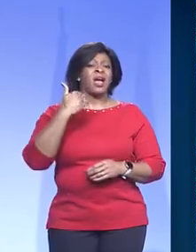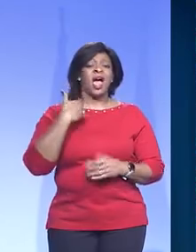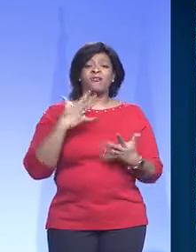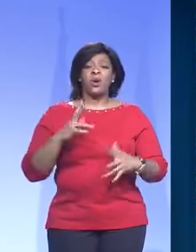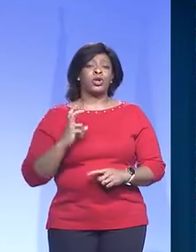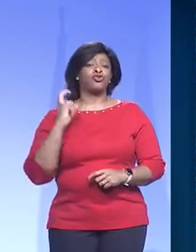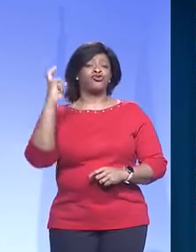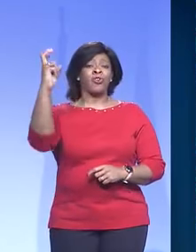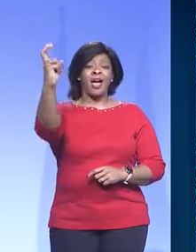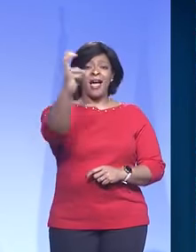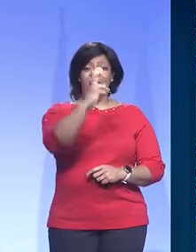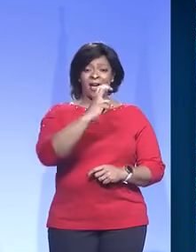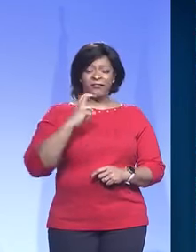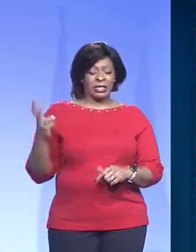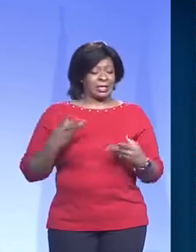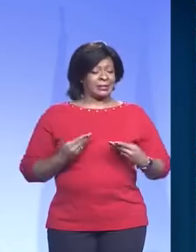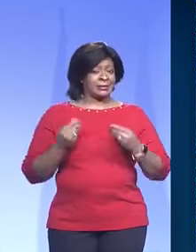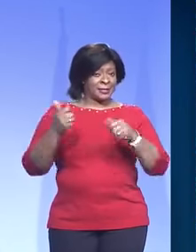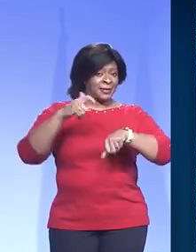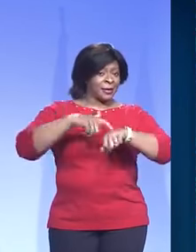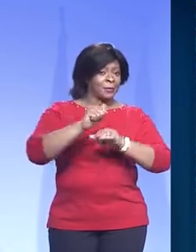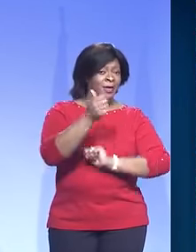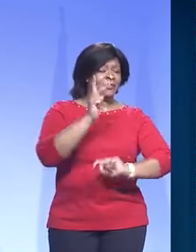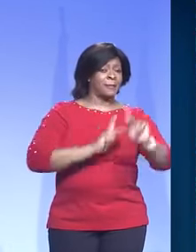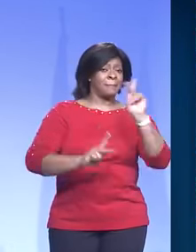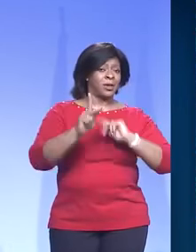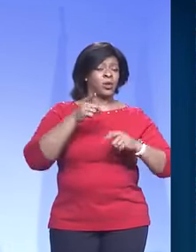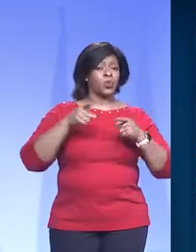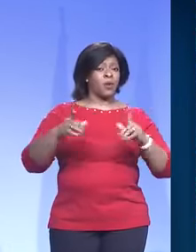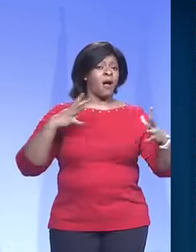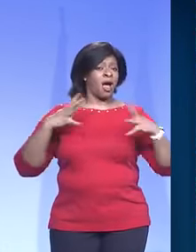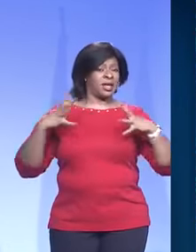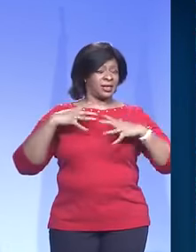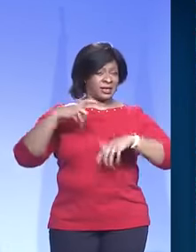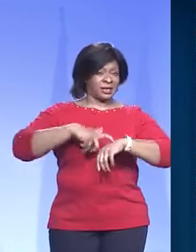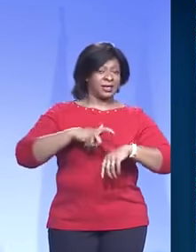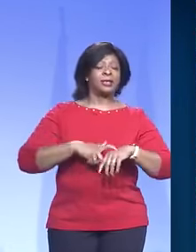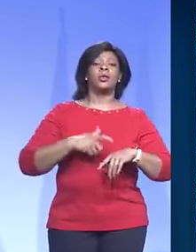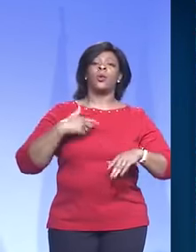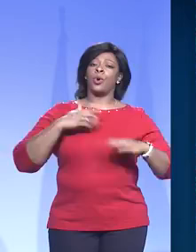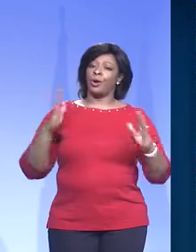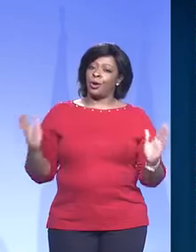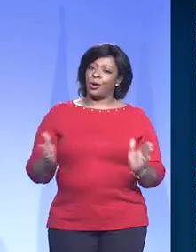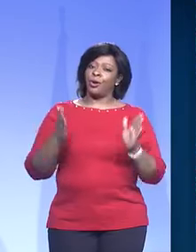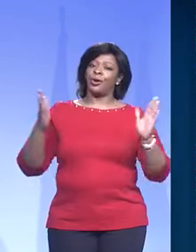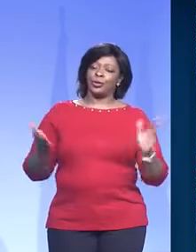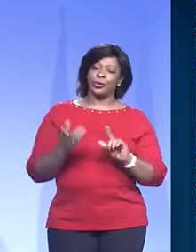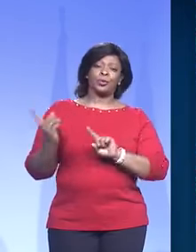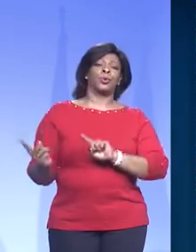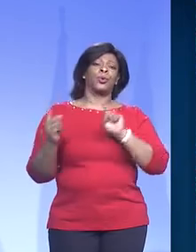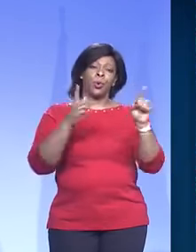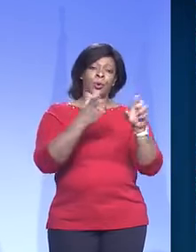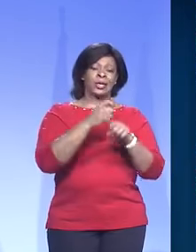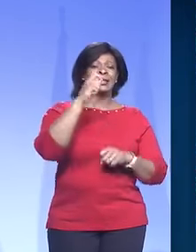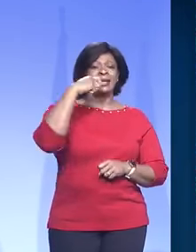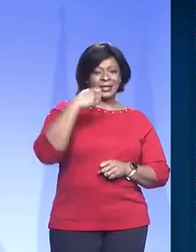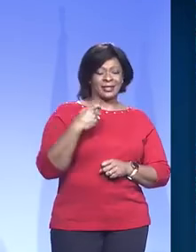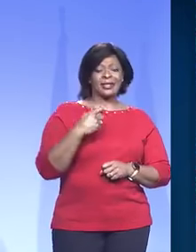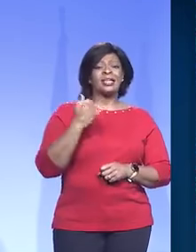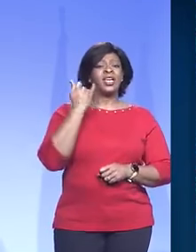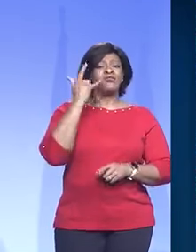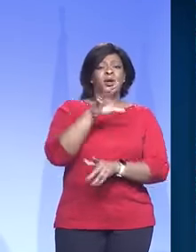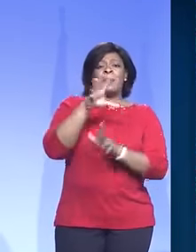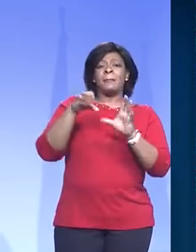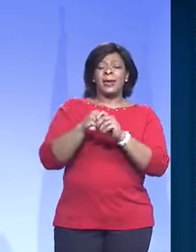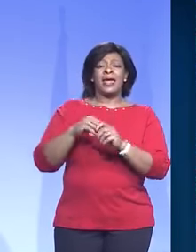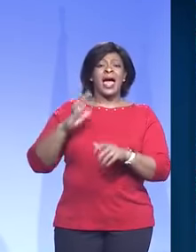traveled, or if you spent time with others over the holidays, we urge you to come and get a test. If you